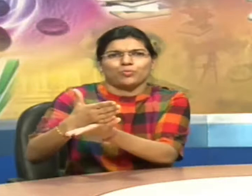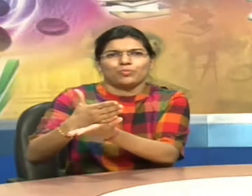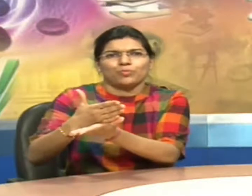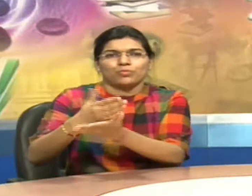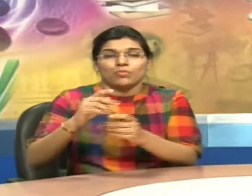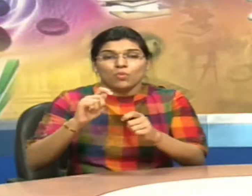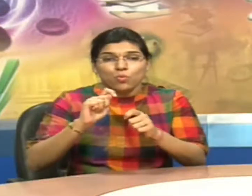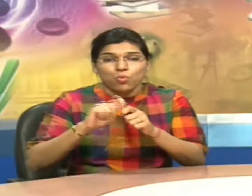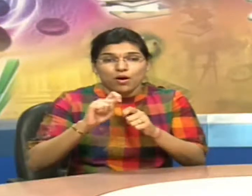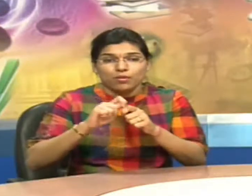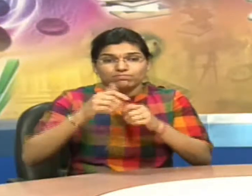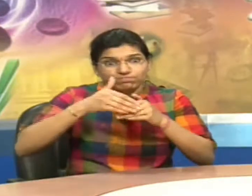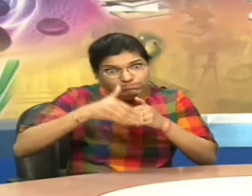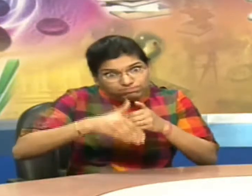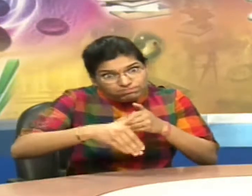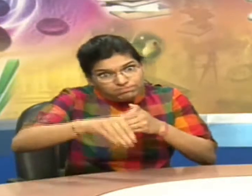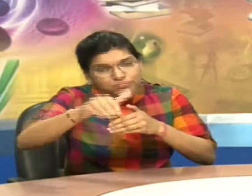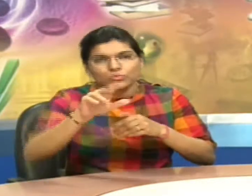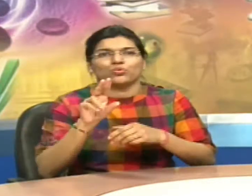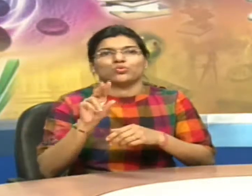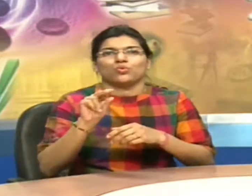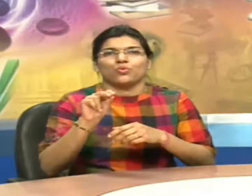Sometimes for negative thing we have to stop.